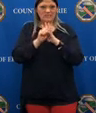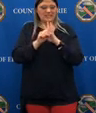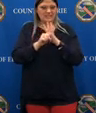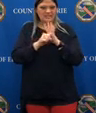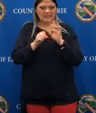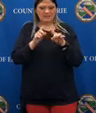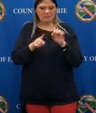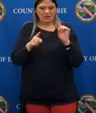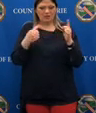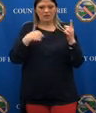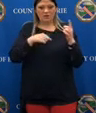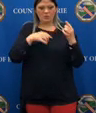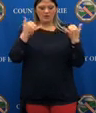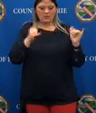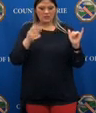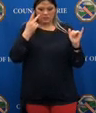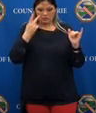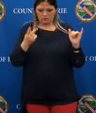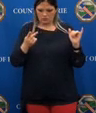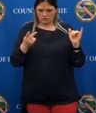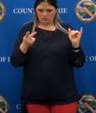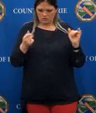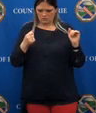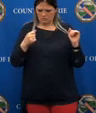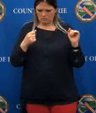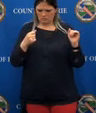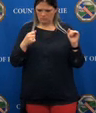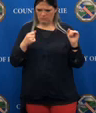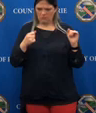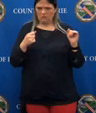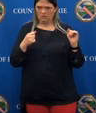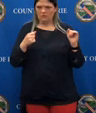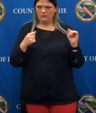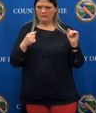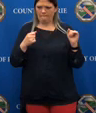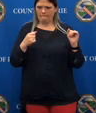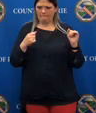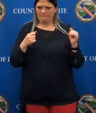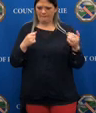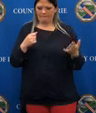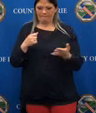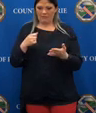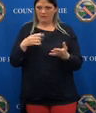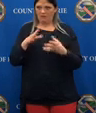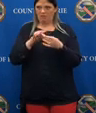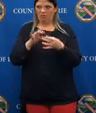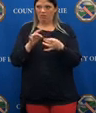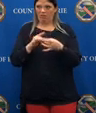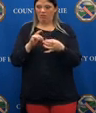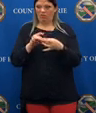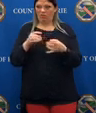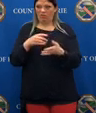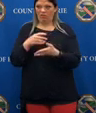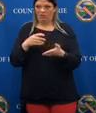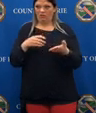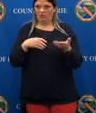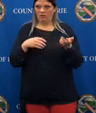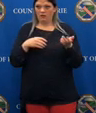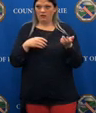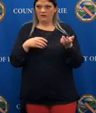are still seeing cases. So if you hear that in the background, you're not going to hear me. Folks, can you please mute your phones if you're